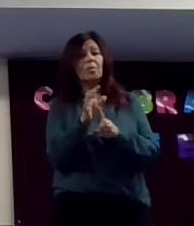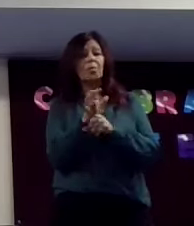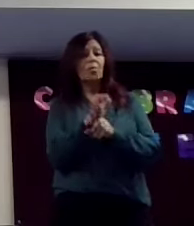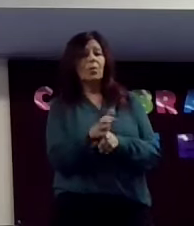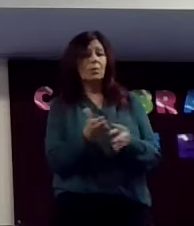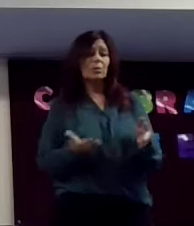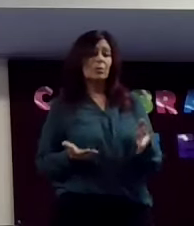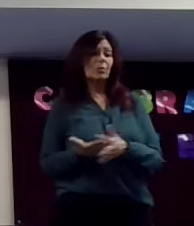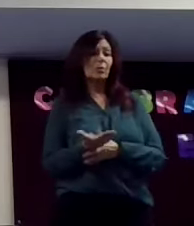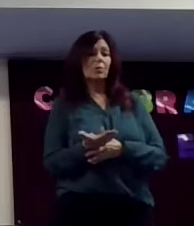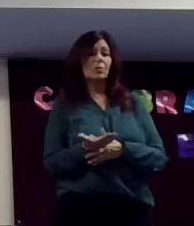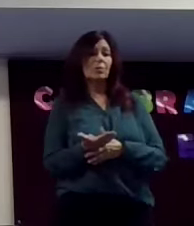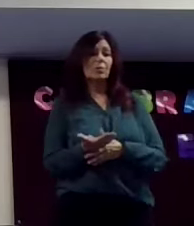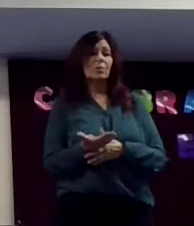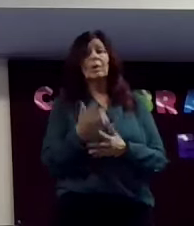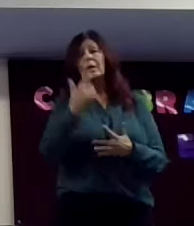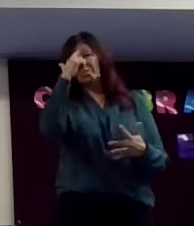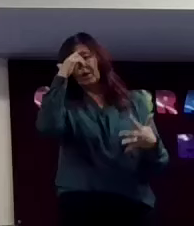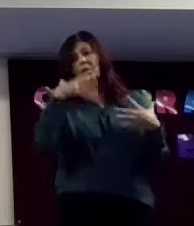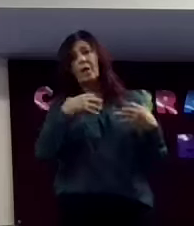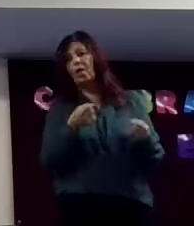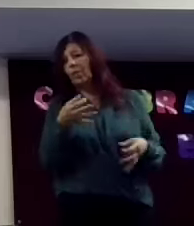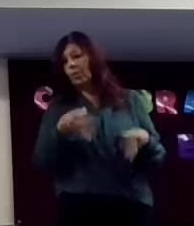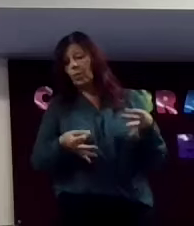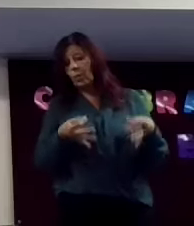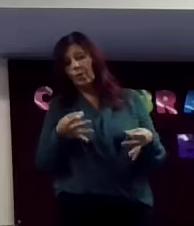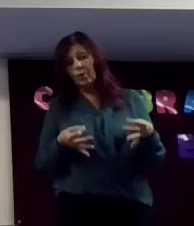to go through lots of times mental health court,